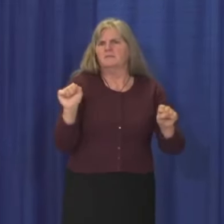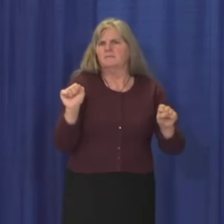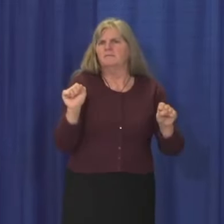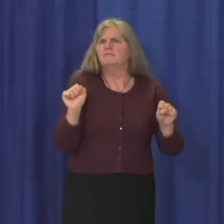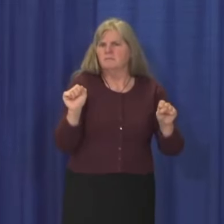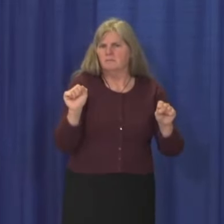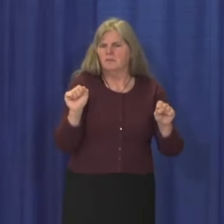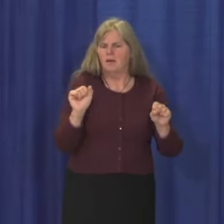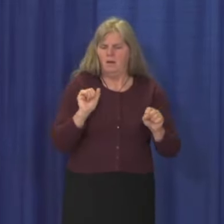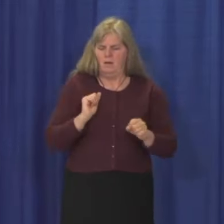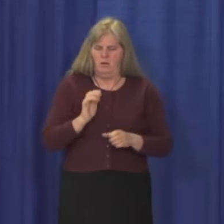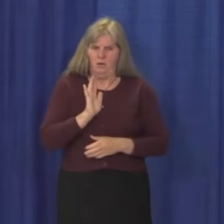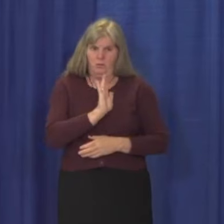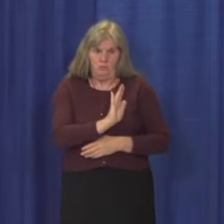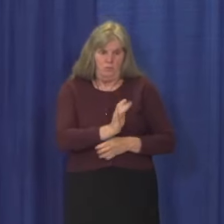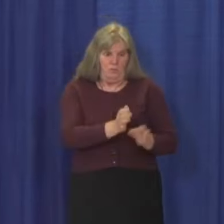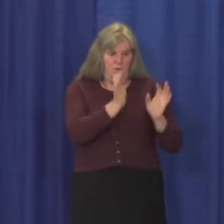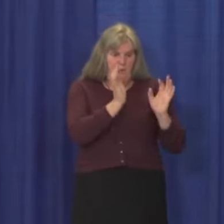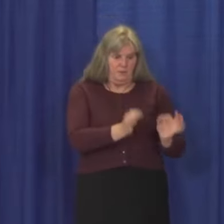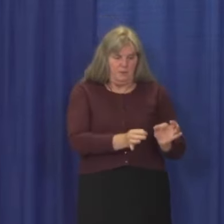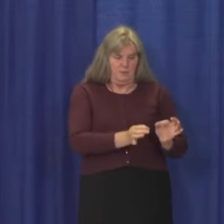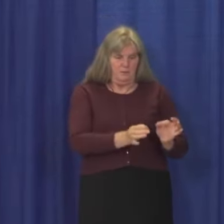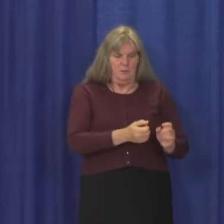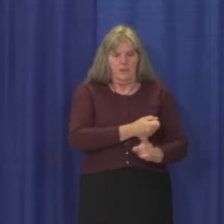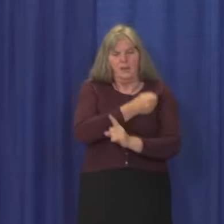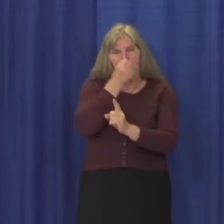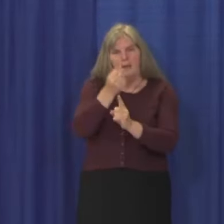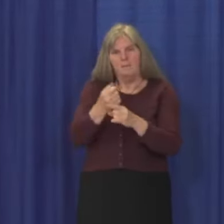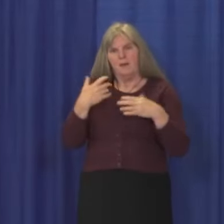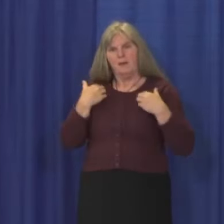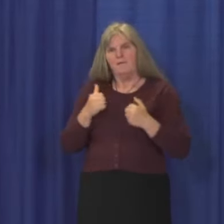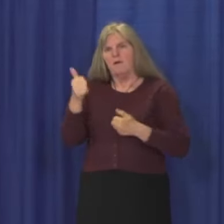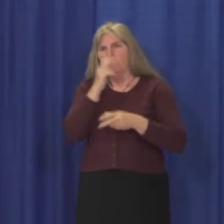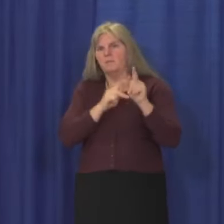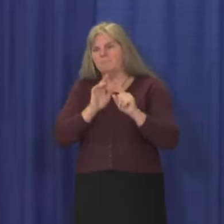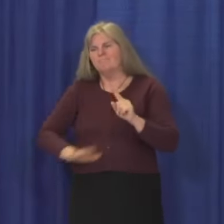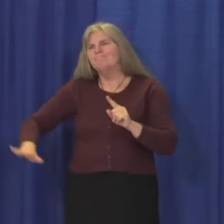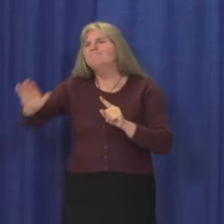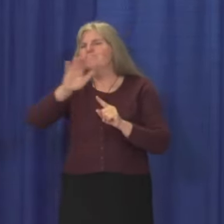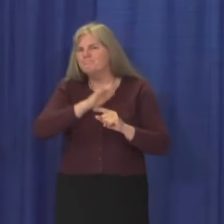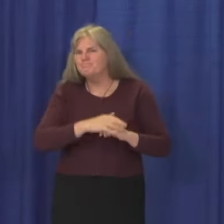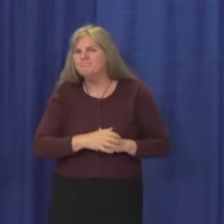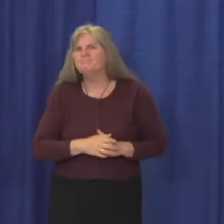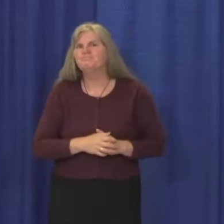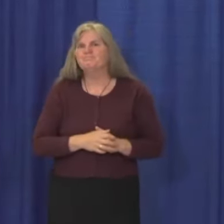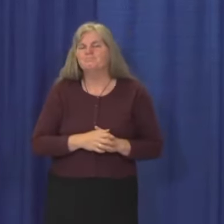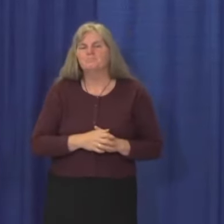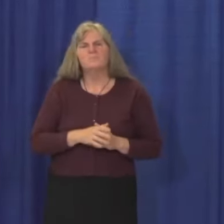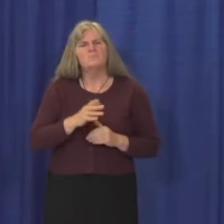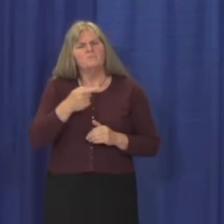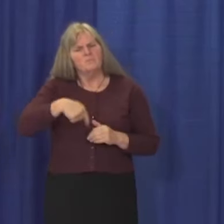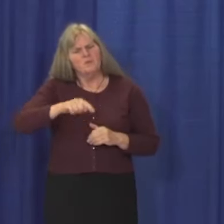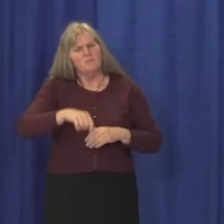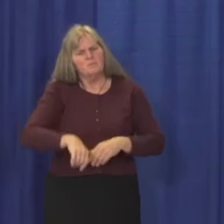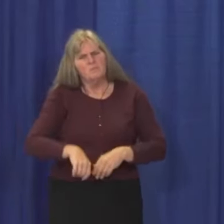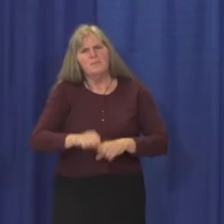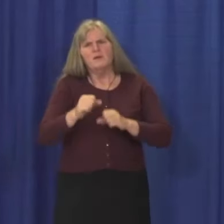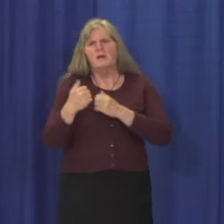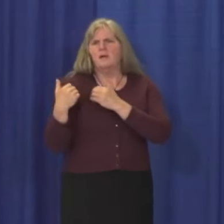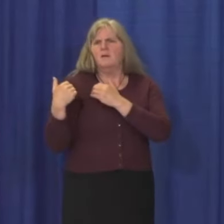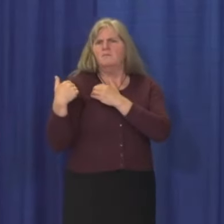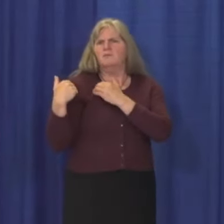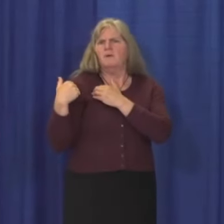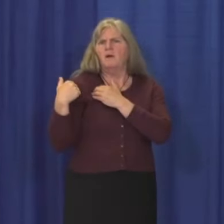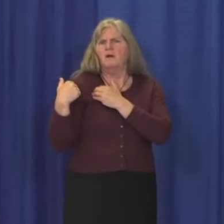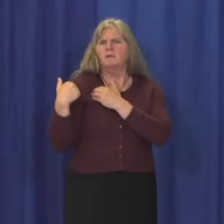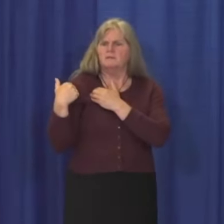individual decisions impact the health of everybody in our community. Doing your part to contribute is important as